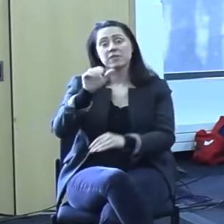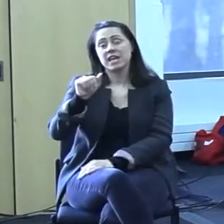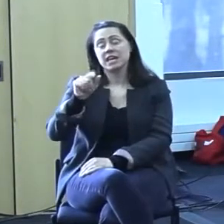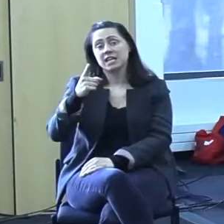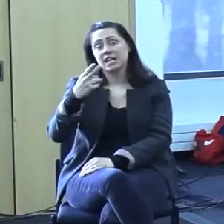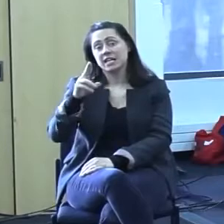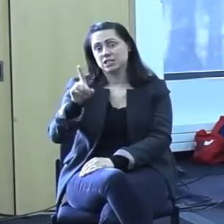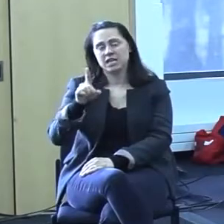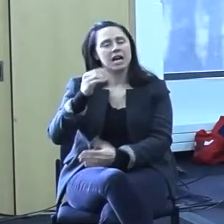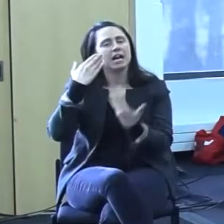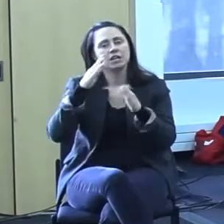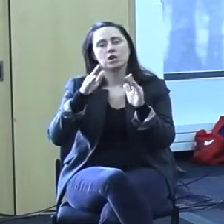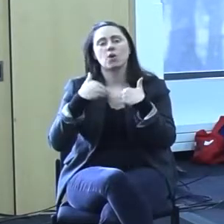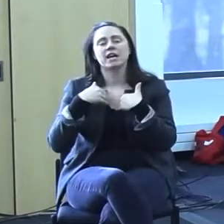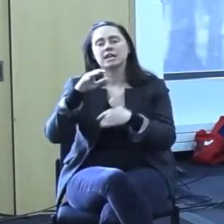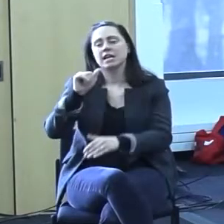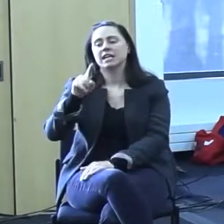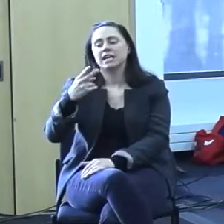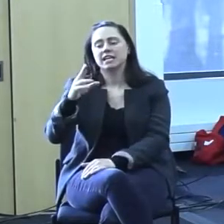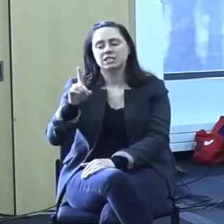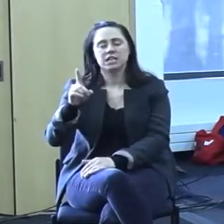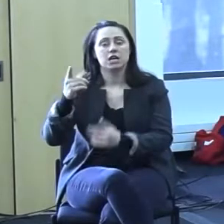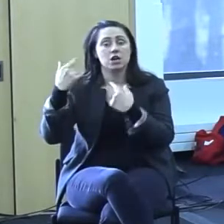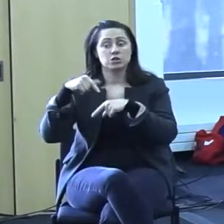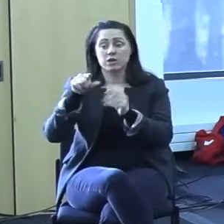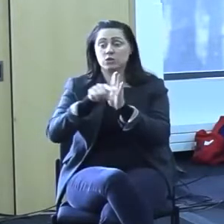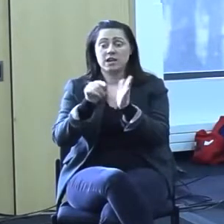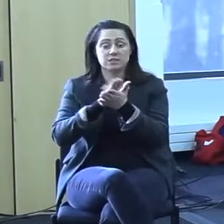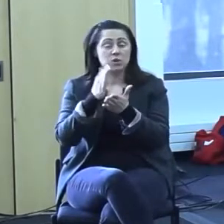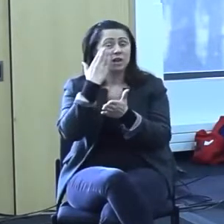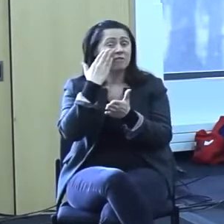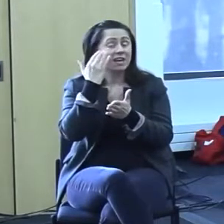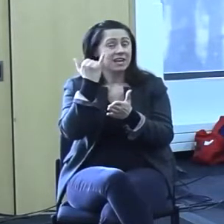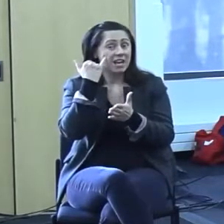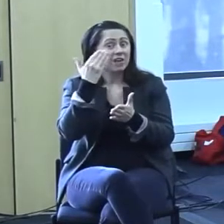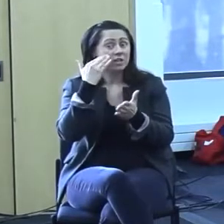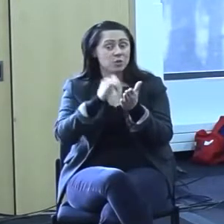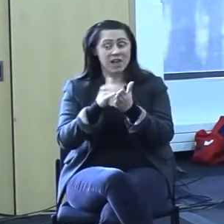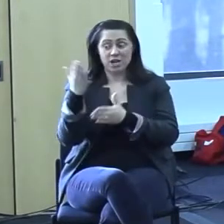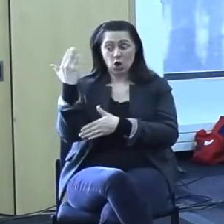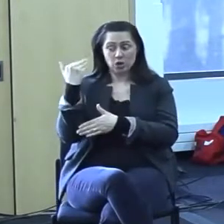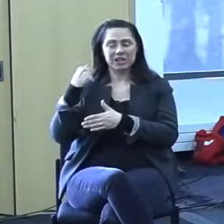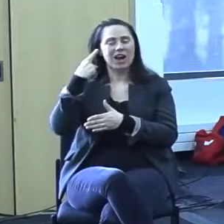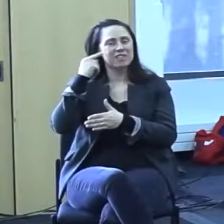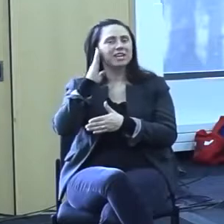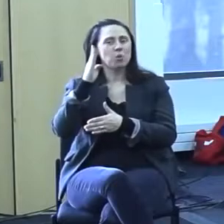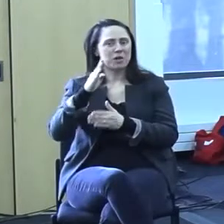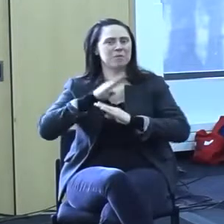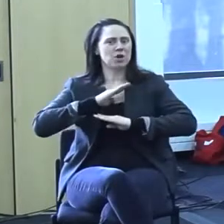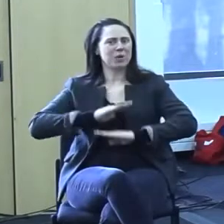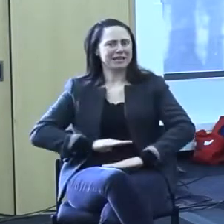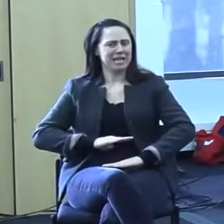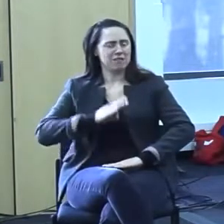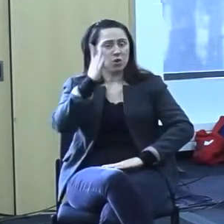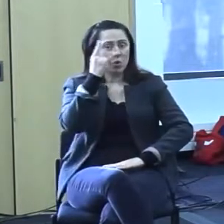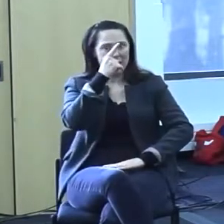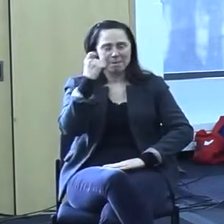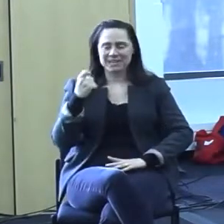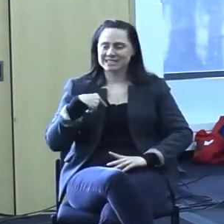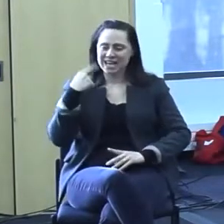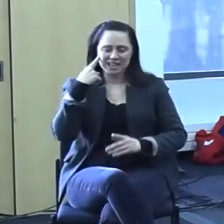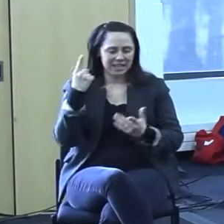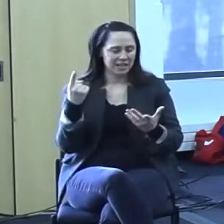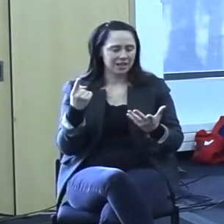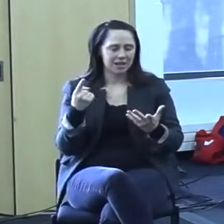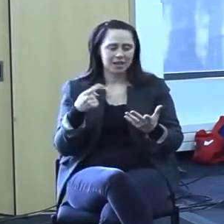I did not know I had ADHD throughout all of grade school. And if I knew that earlier, I think it would have been a relief because I think as